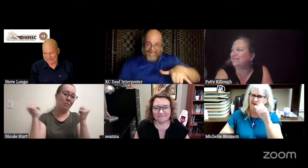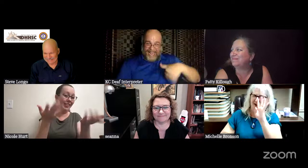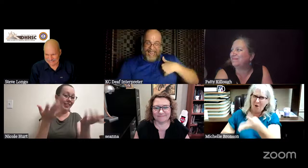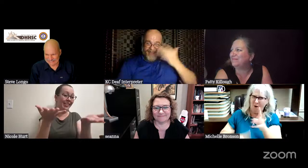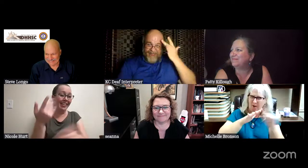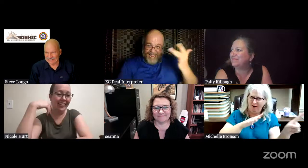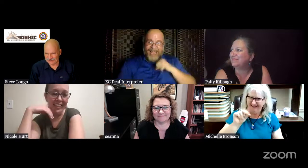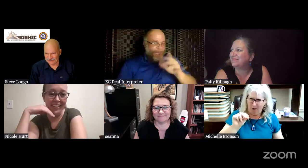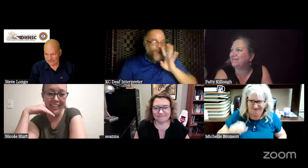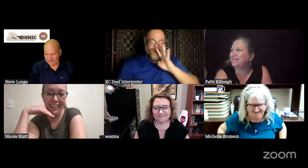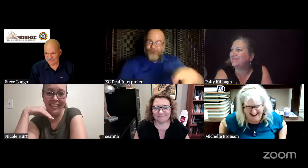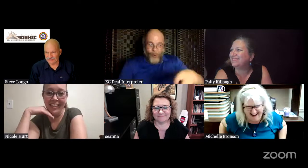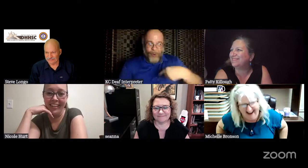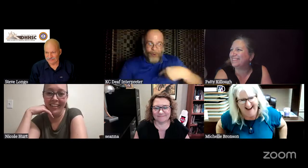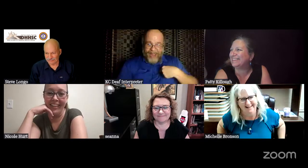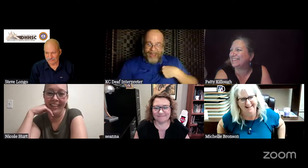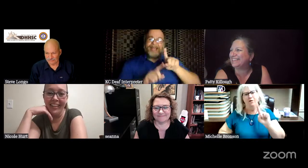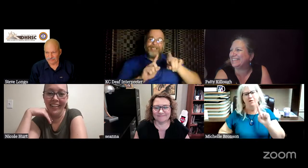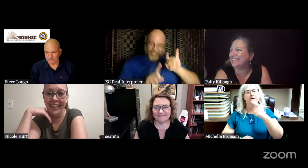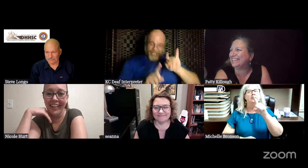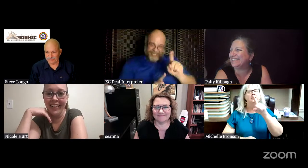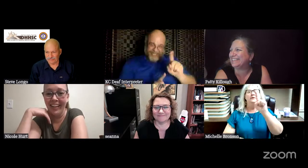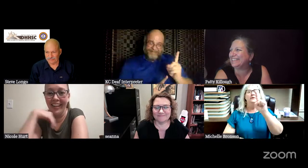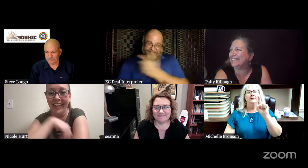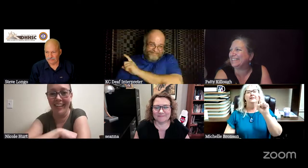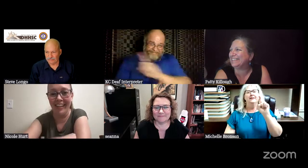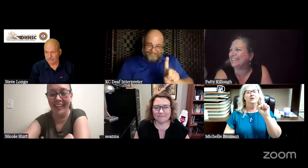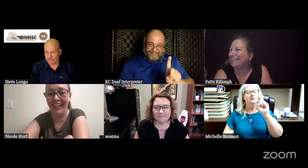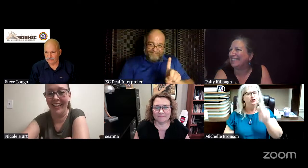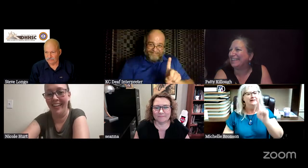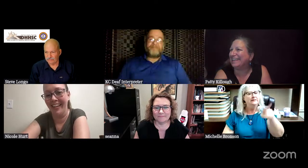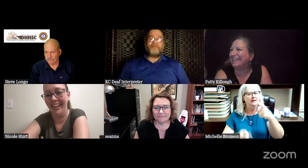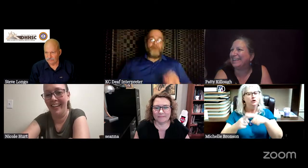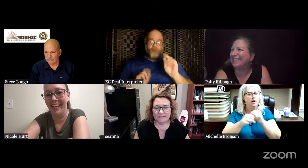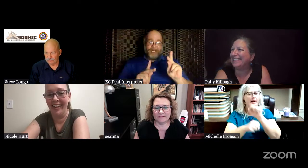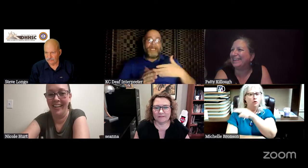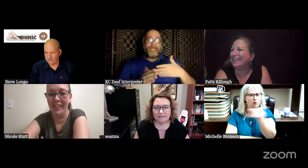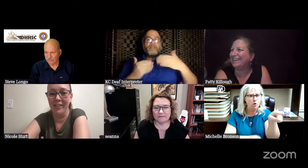See, I told you guys, I'm not running away.